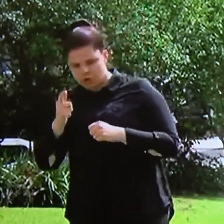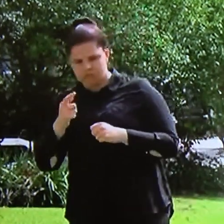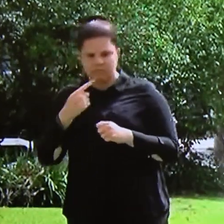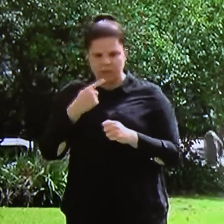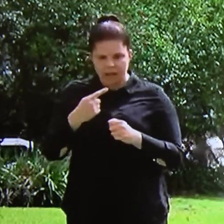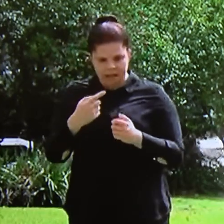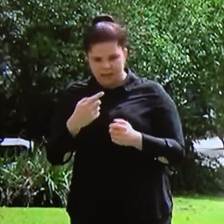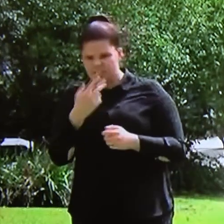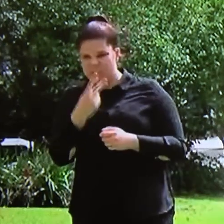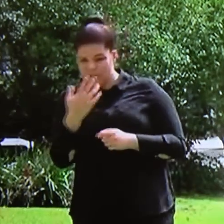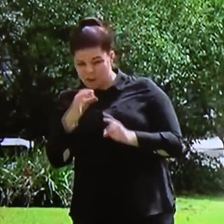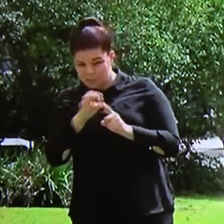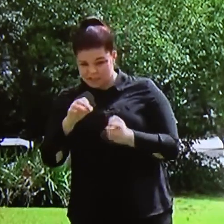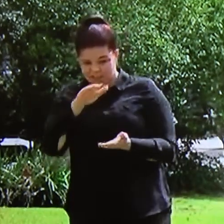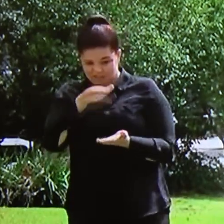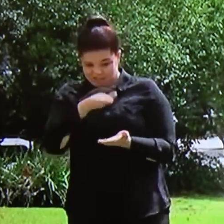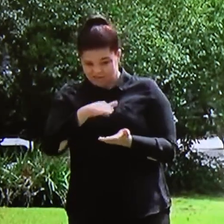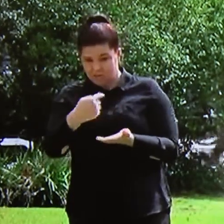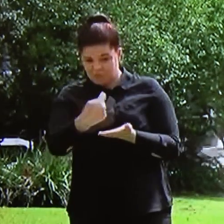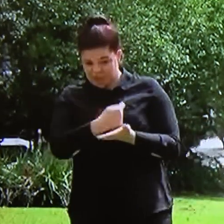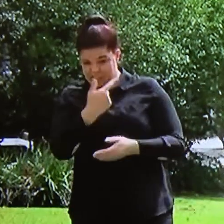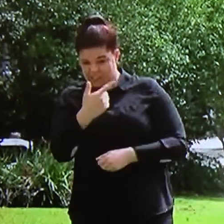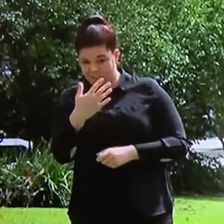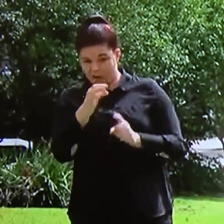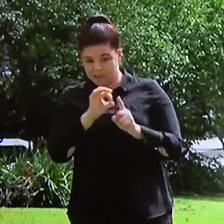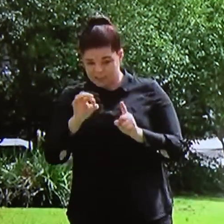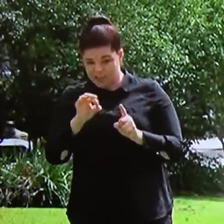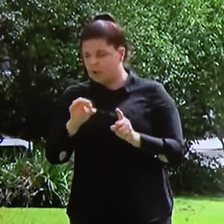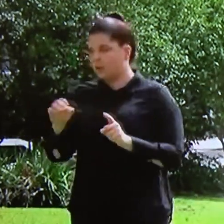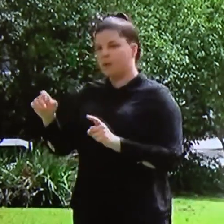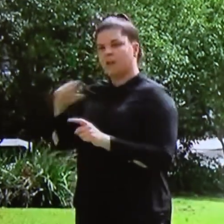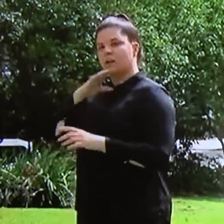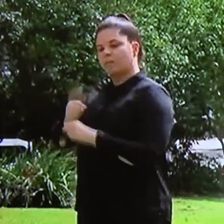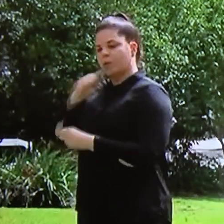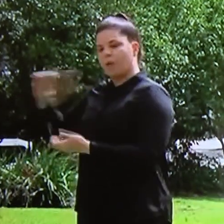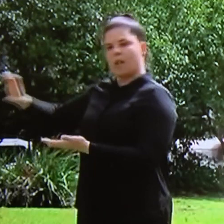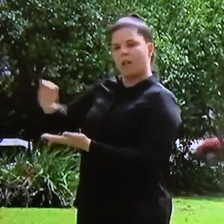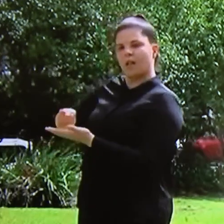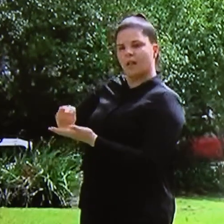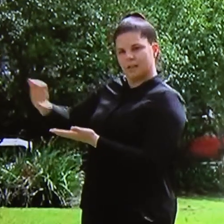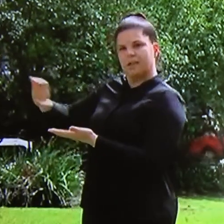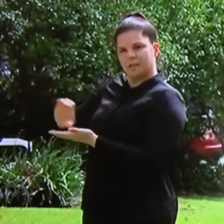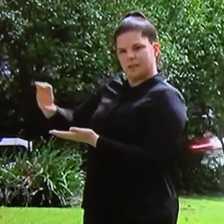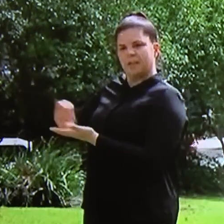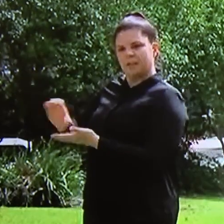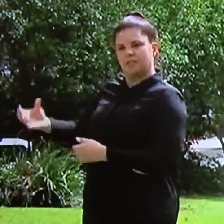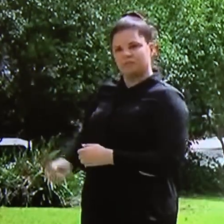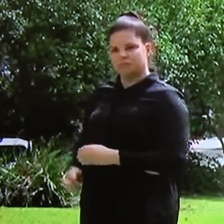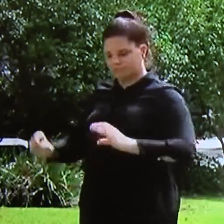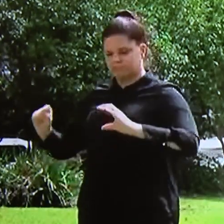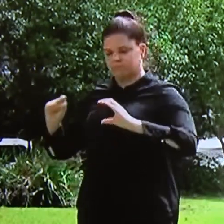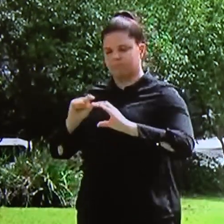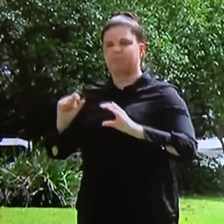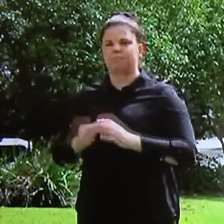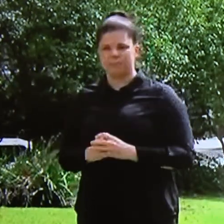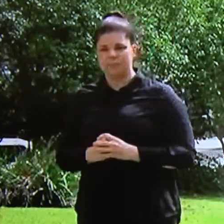equivalent amount of rental relief for their tenants. We will also be deferring land tax for the next 3